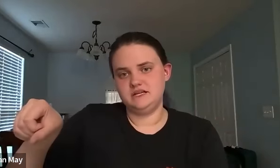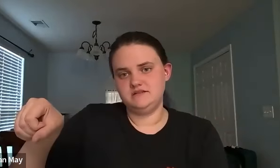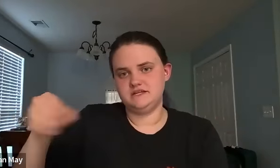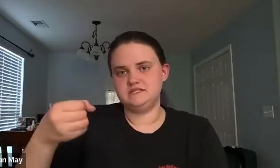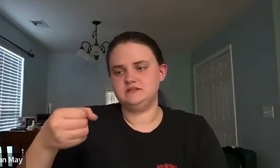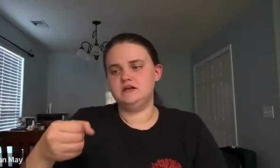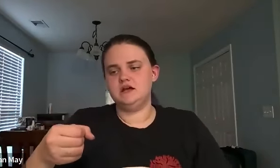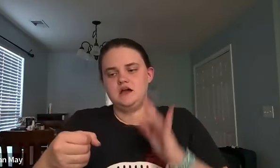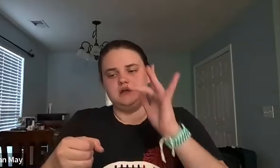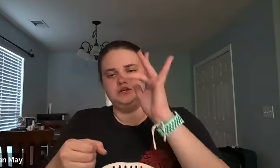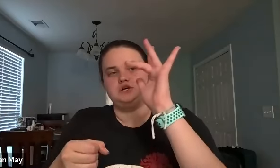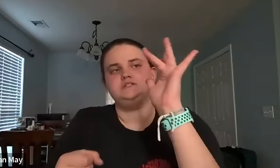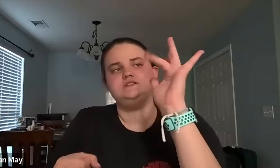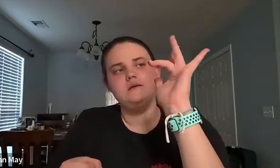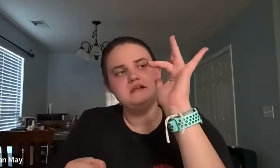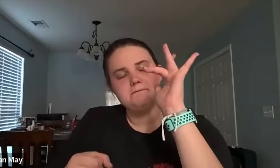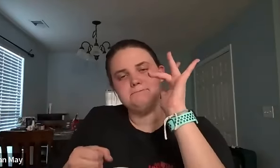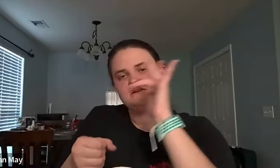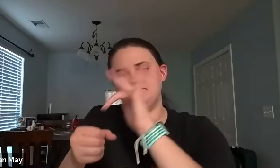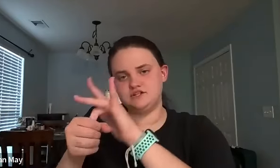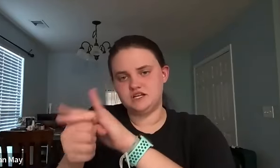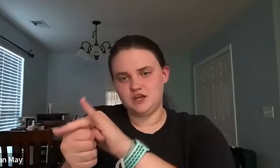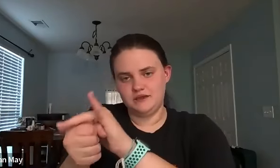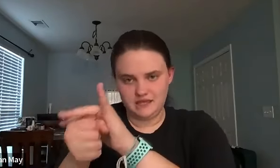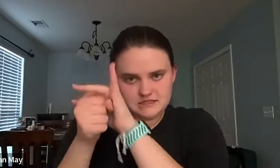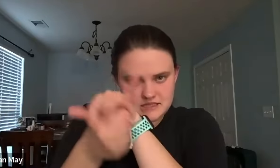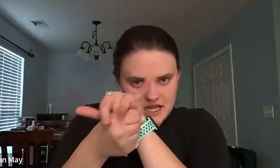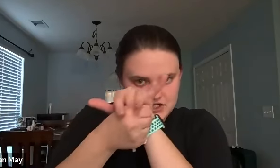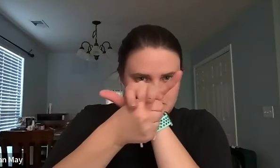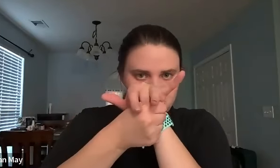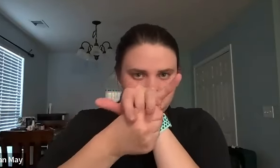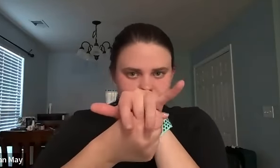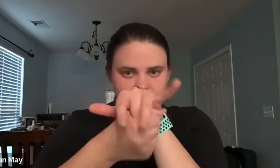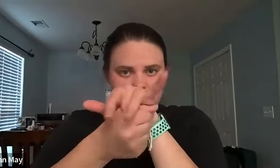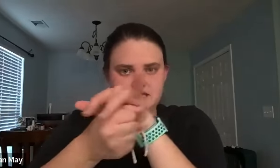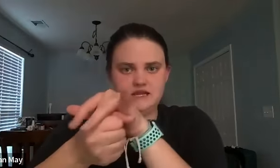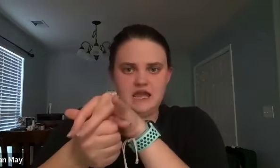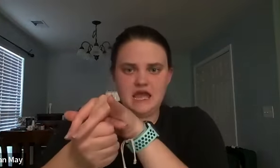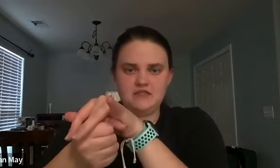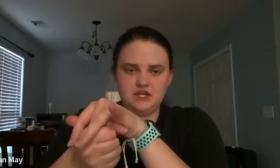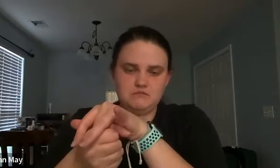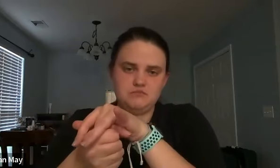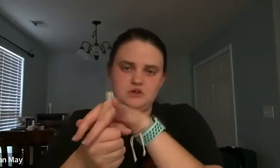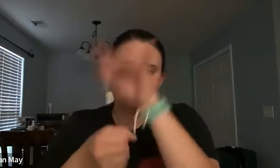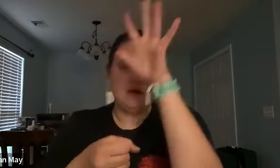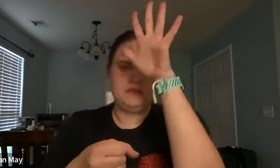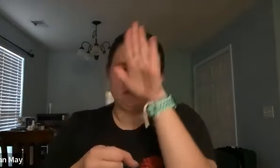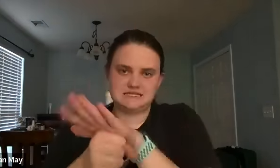in a fist. Your dominant middle finger is going to go inside your soda or inside. and then you pull it up and slam